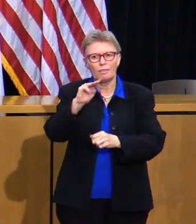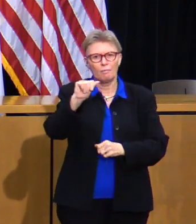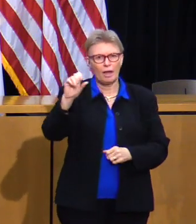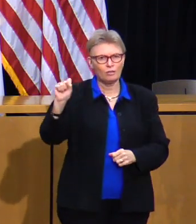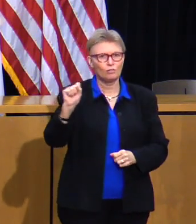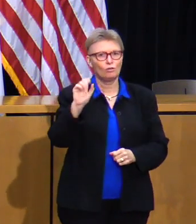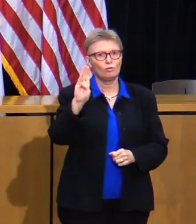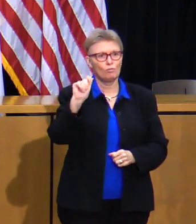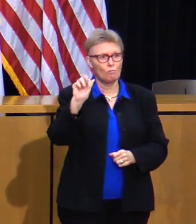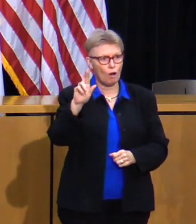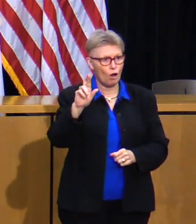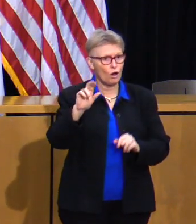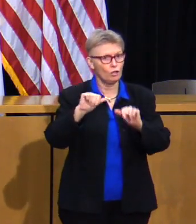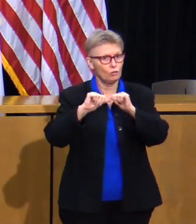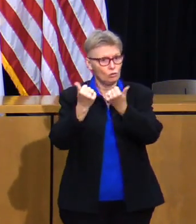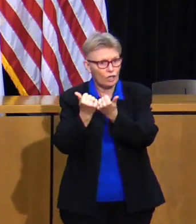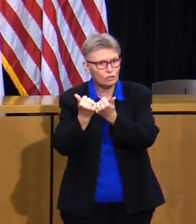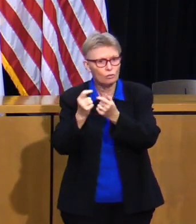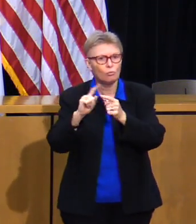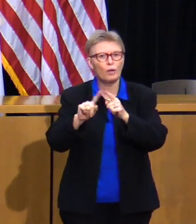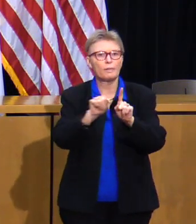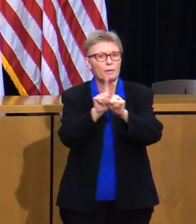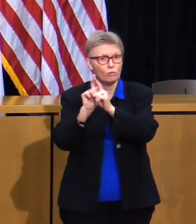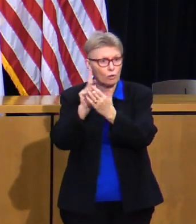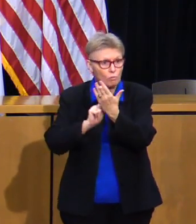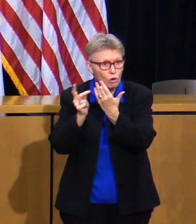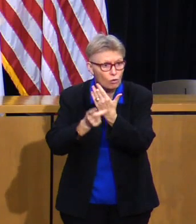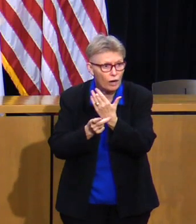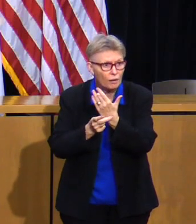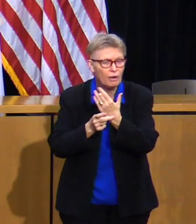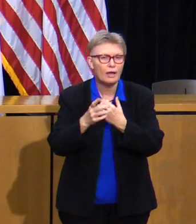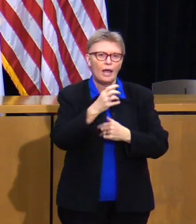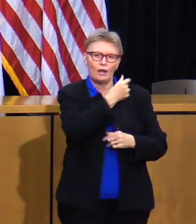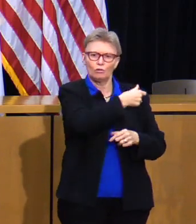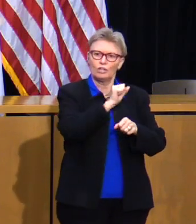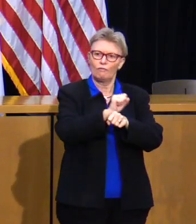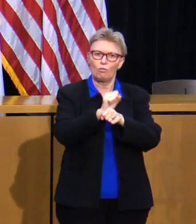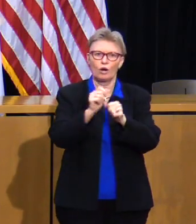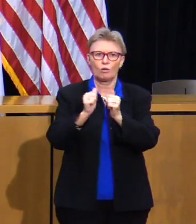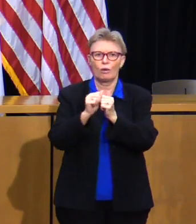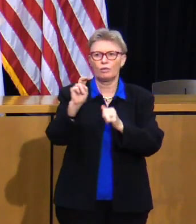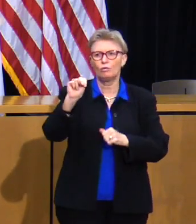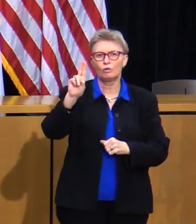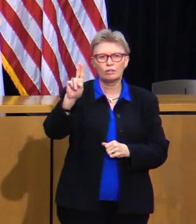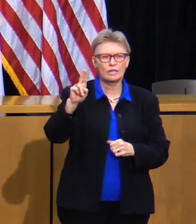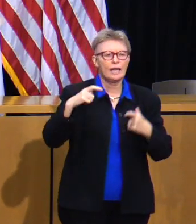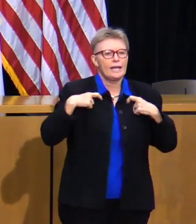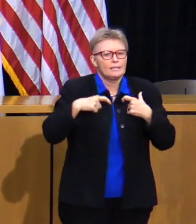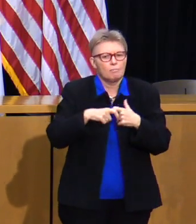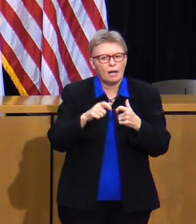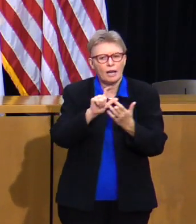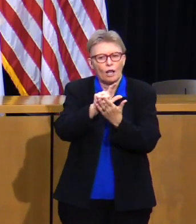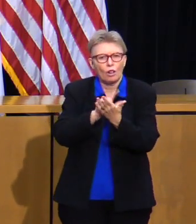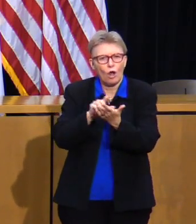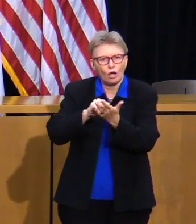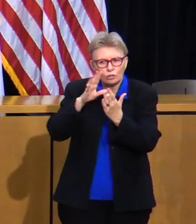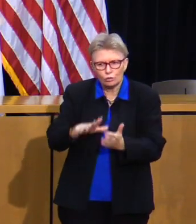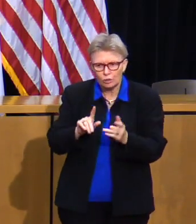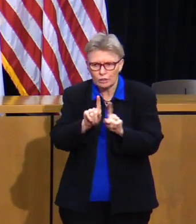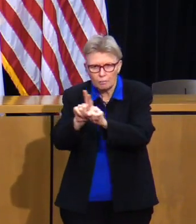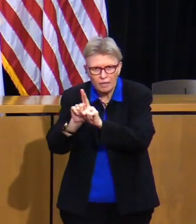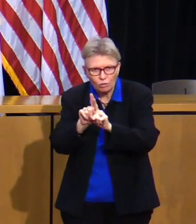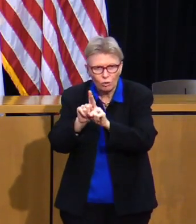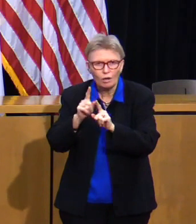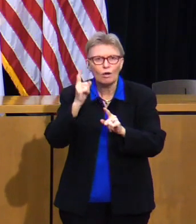Association's Tiered Mentoring Program and is also a mentor to Northeastern University Hispanic law students for a national moot